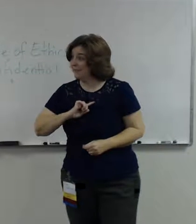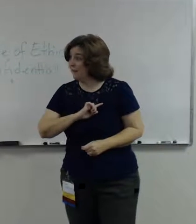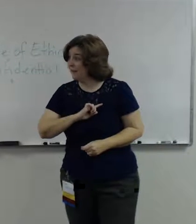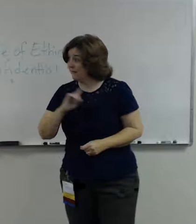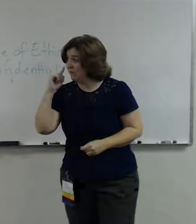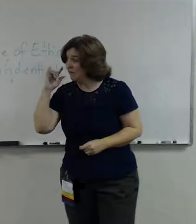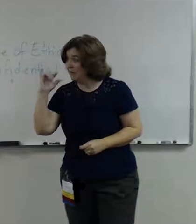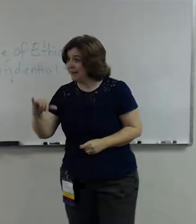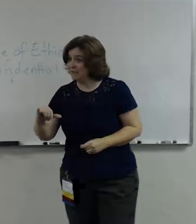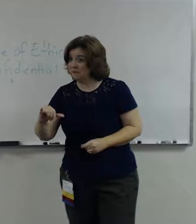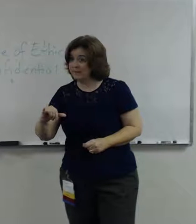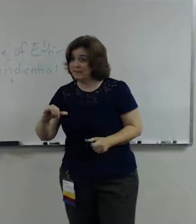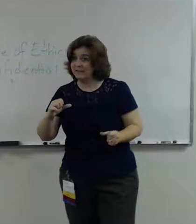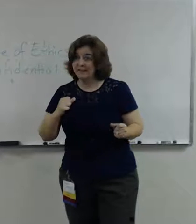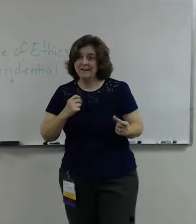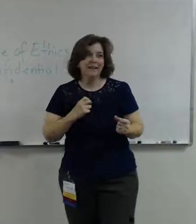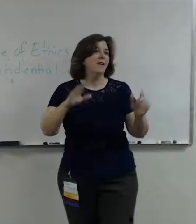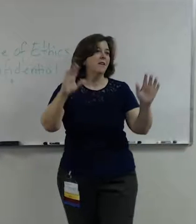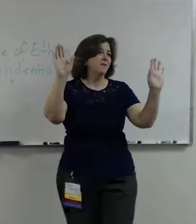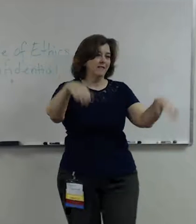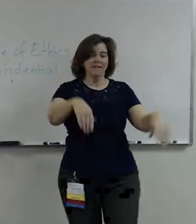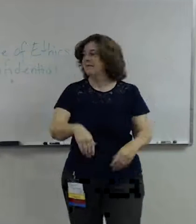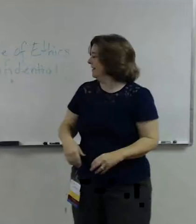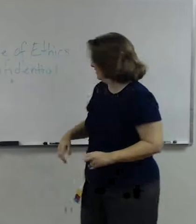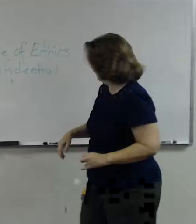deaf heart, have you heard that expression? Okay.